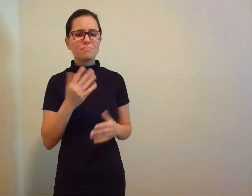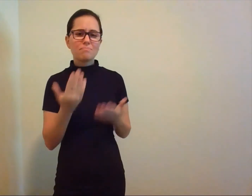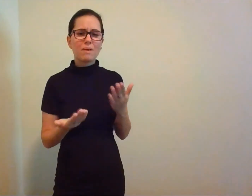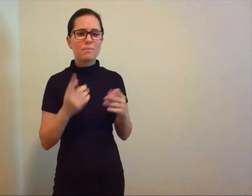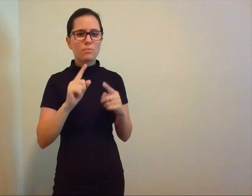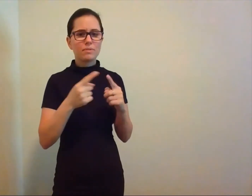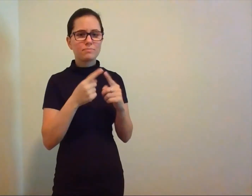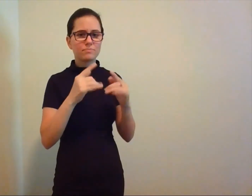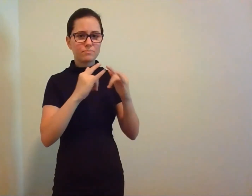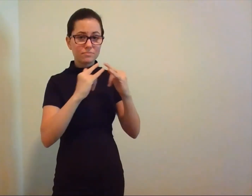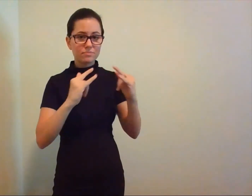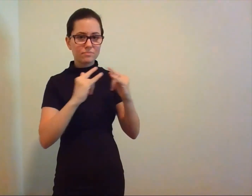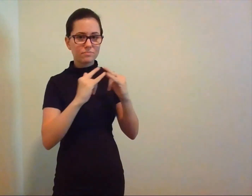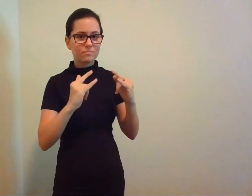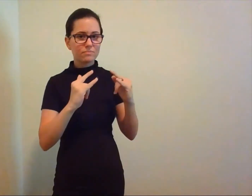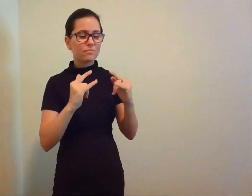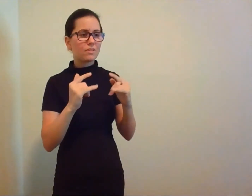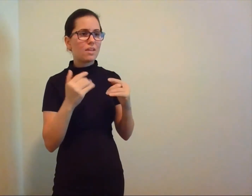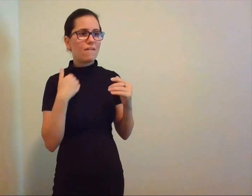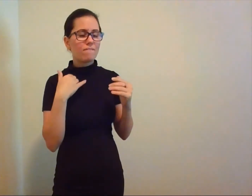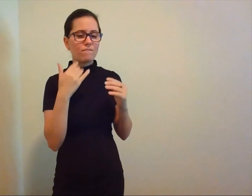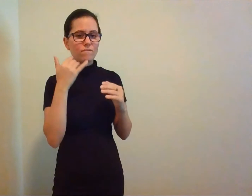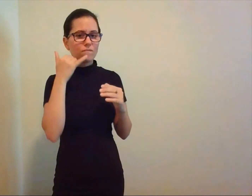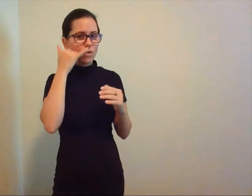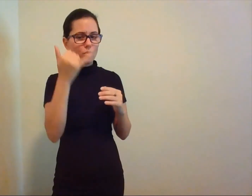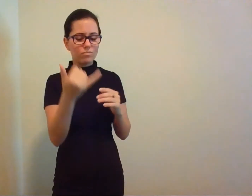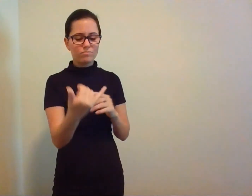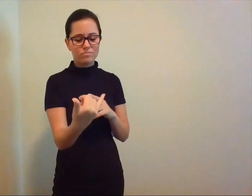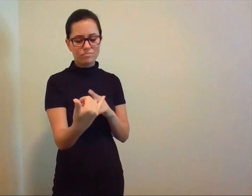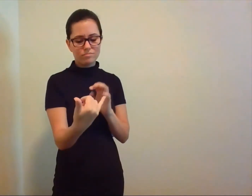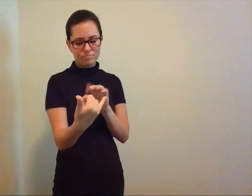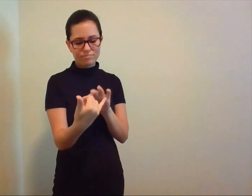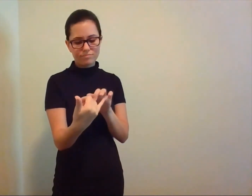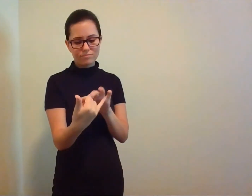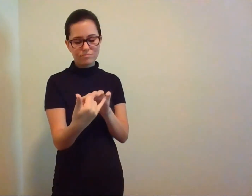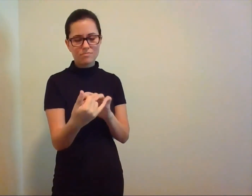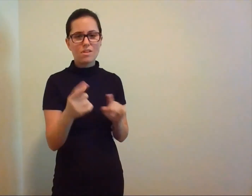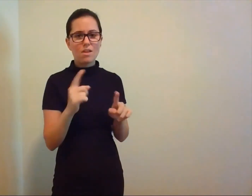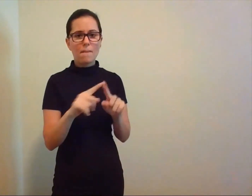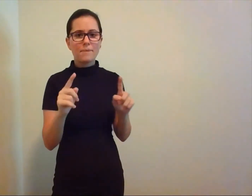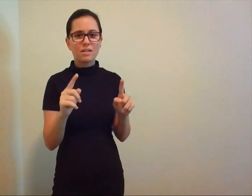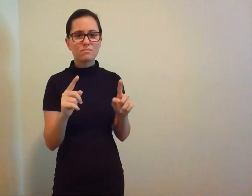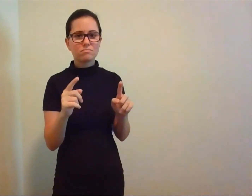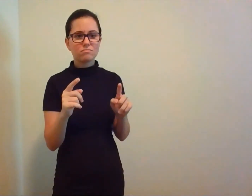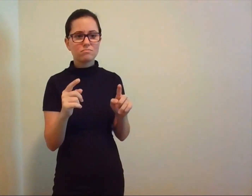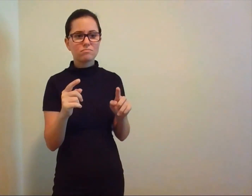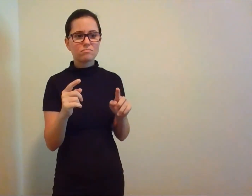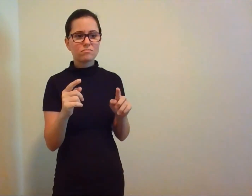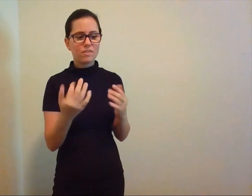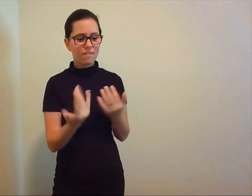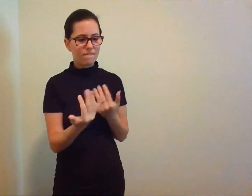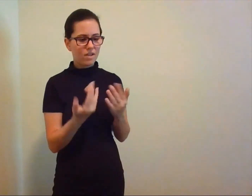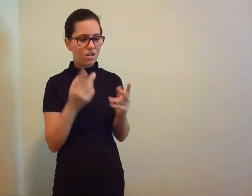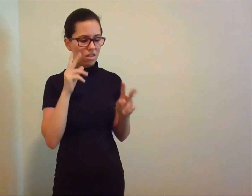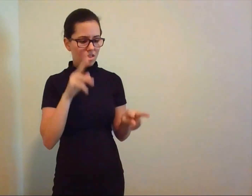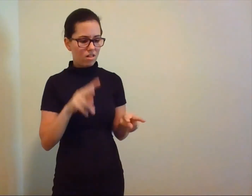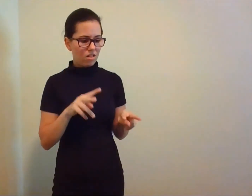go watch Game of Thrones in your tent. You're mesmerized by the fire. And in a very similar way, we're, mesmerized by